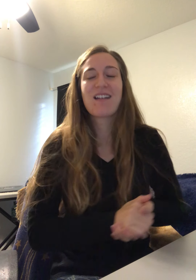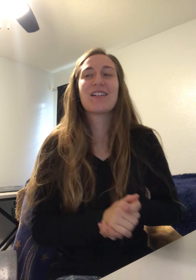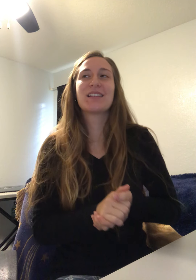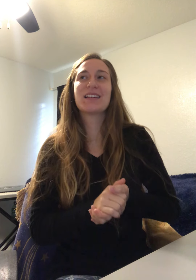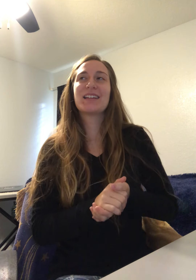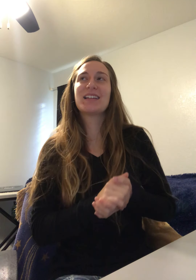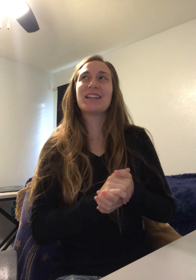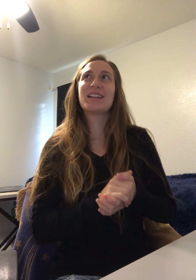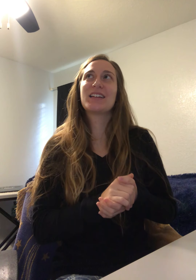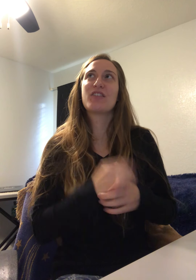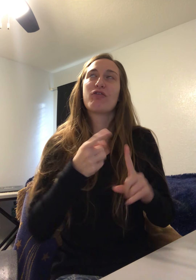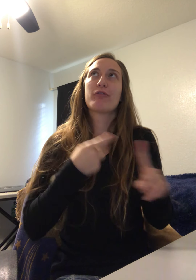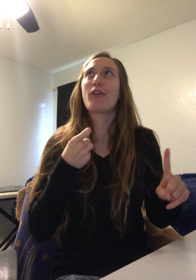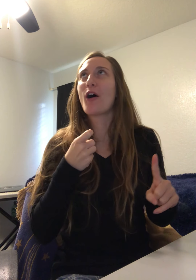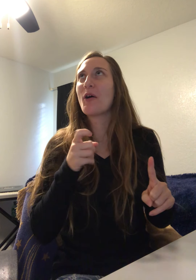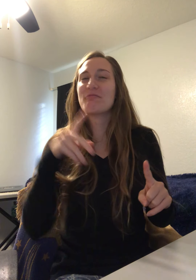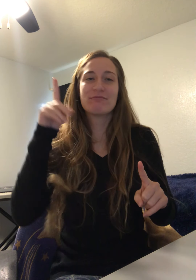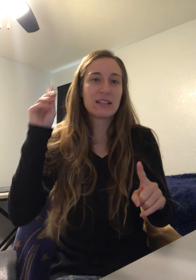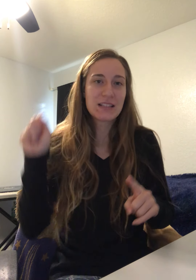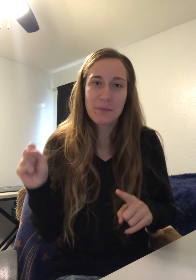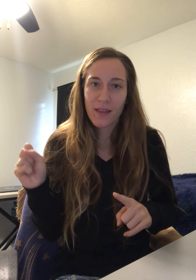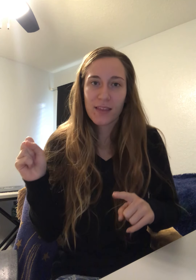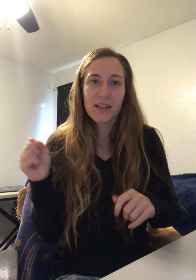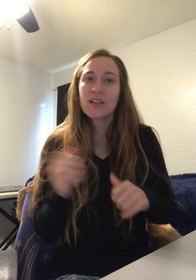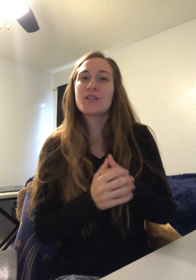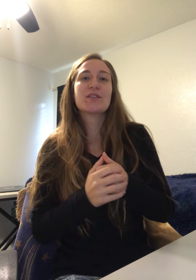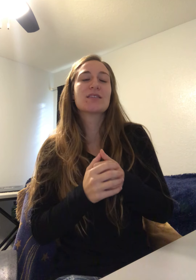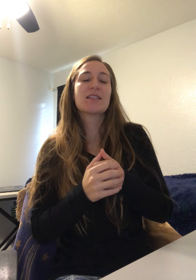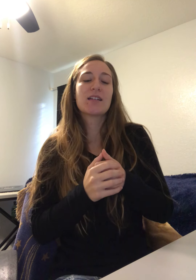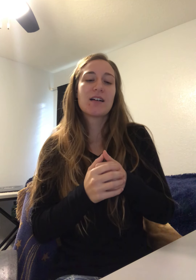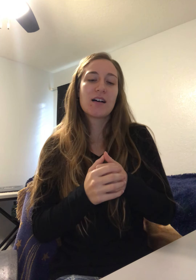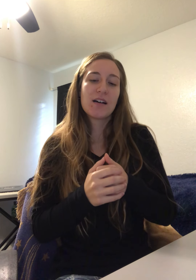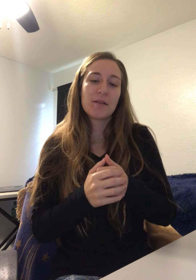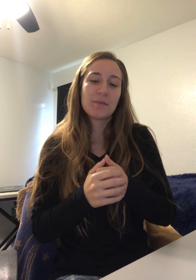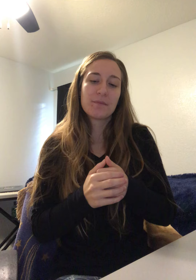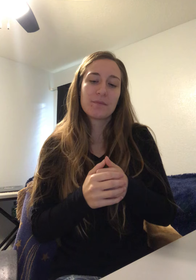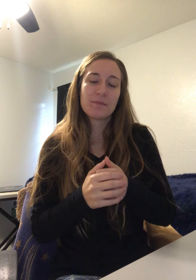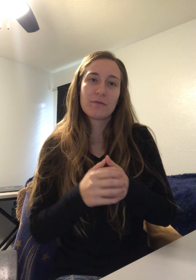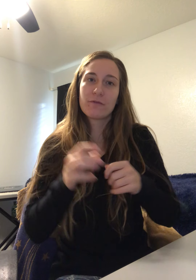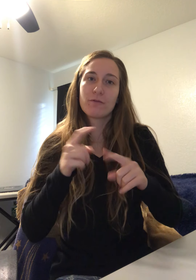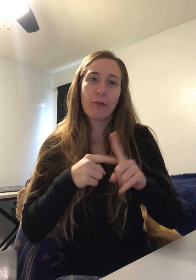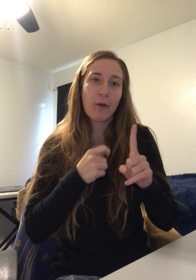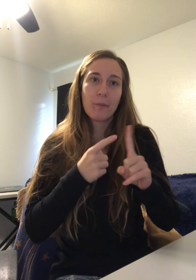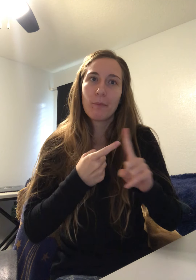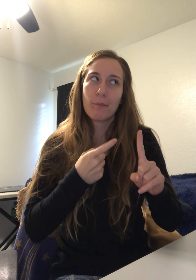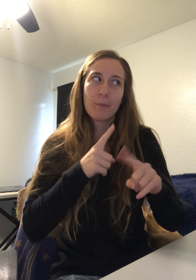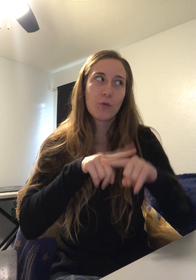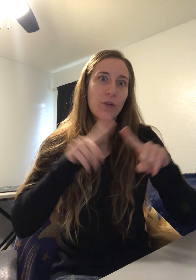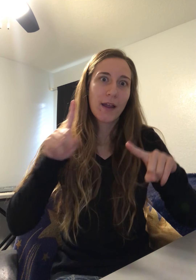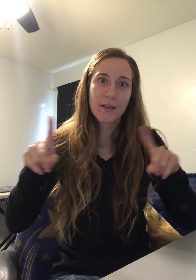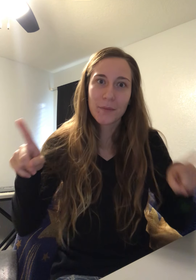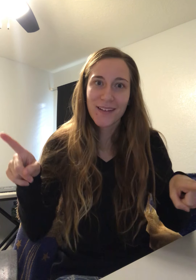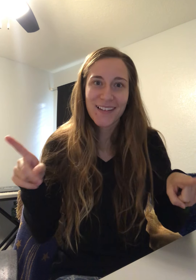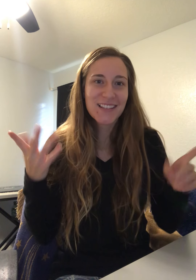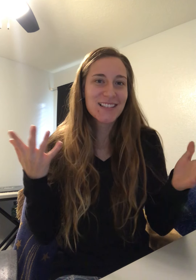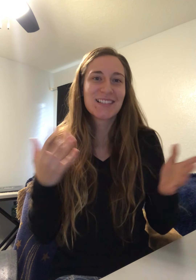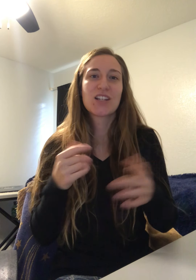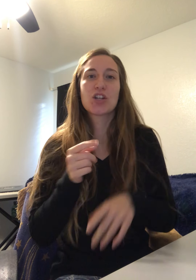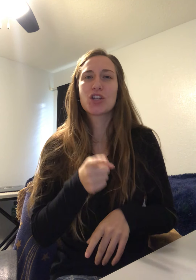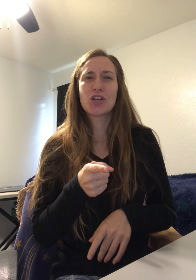fate and circumstance, before you're invited, you probably don't think about it very much at all, but